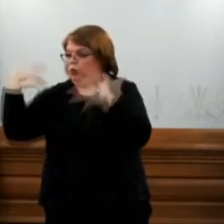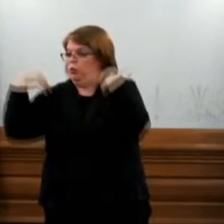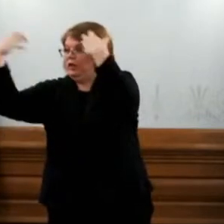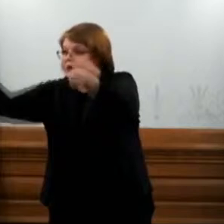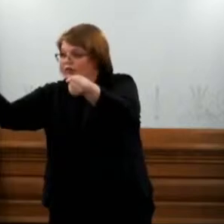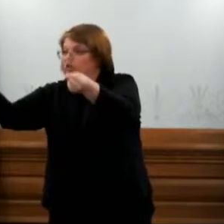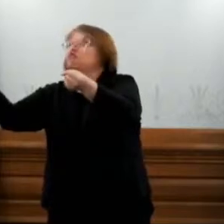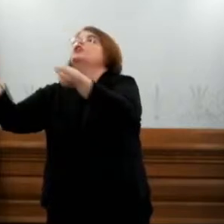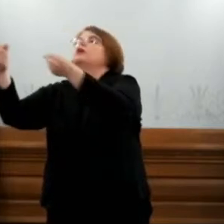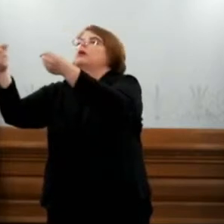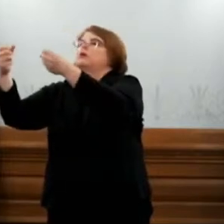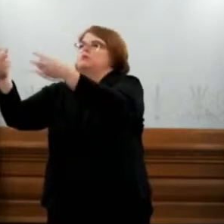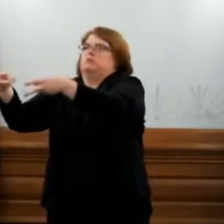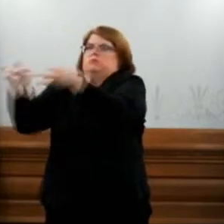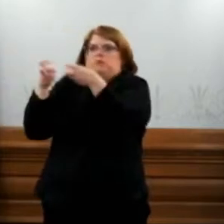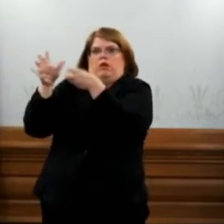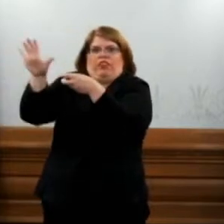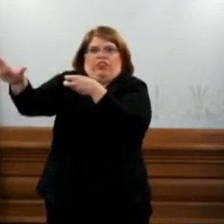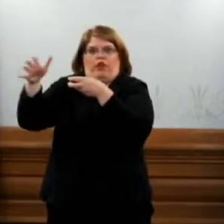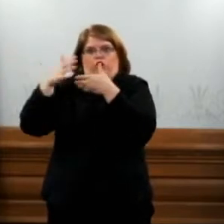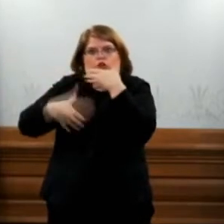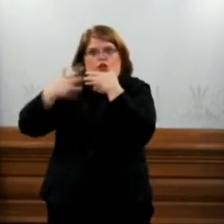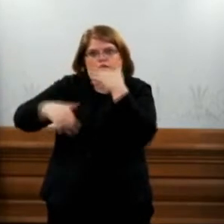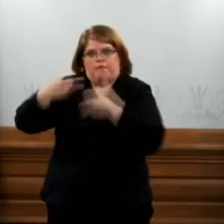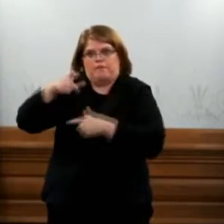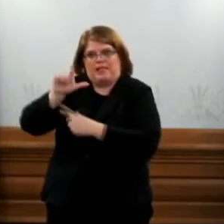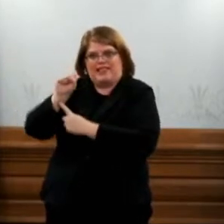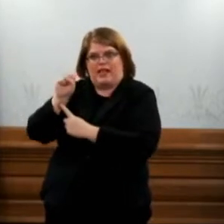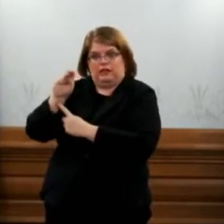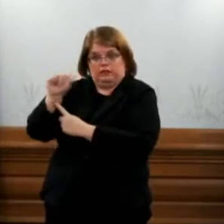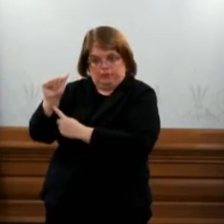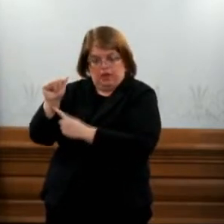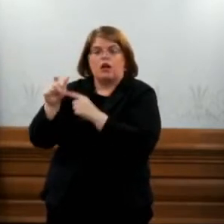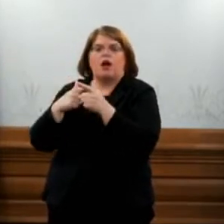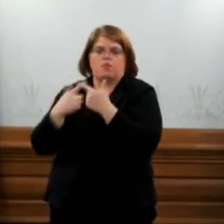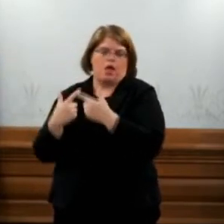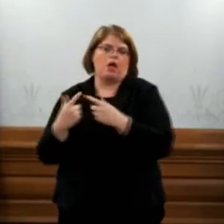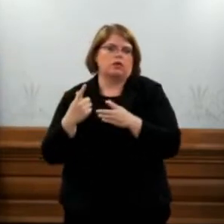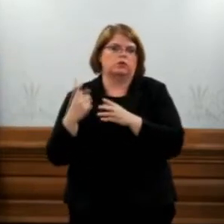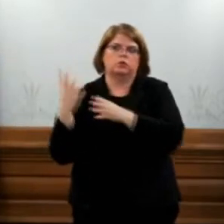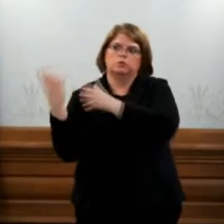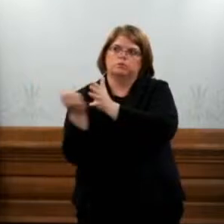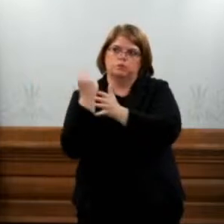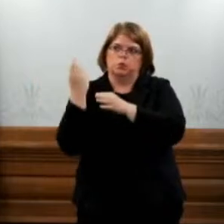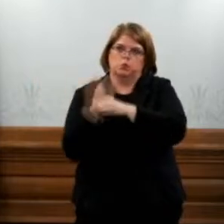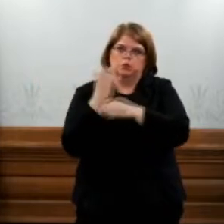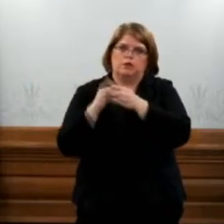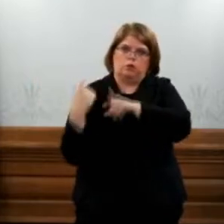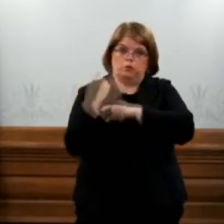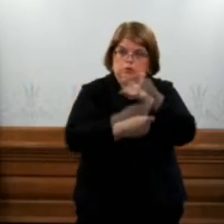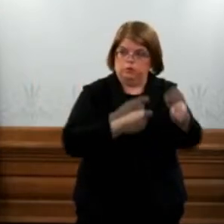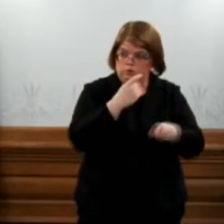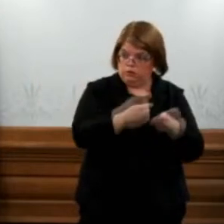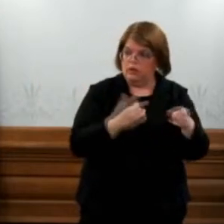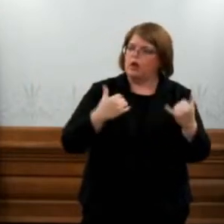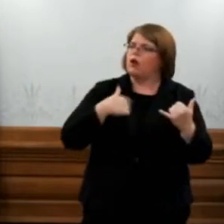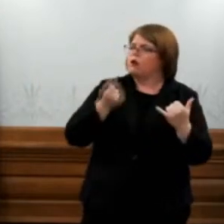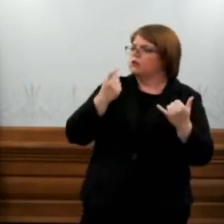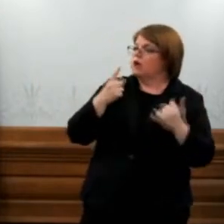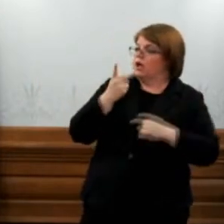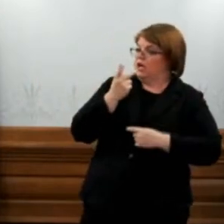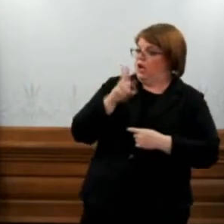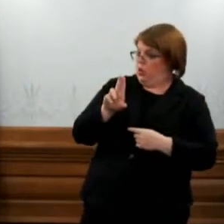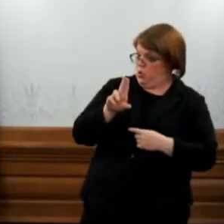SARS-CoV-2 and have recovered. Now, at KU, I believe, participated in a Mayo Clinic